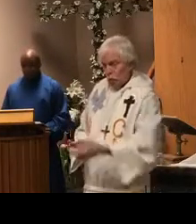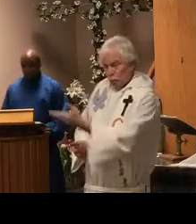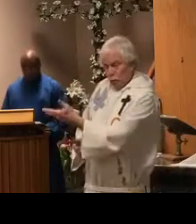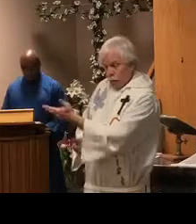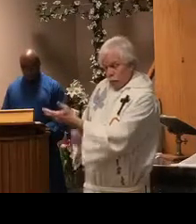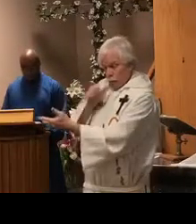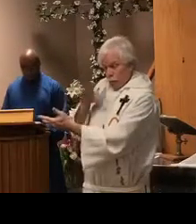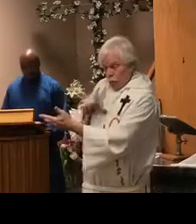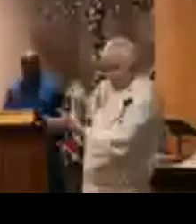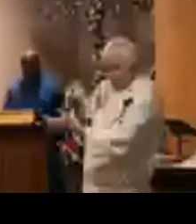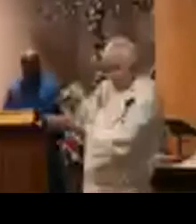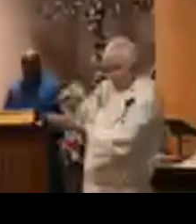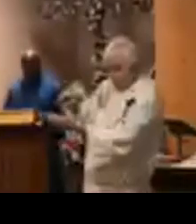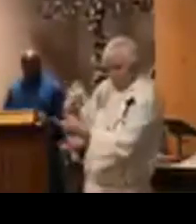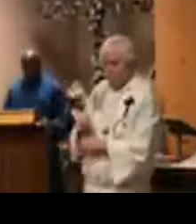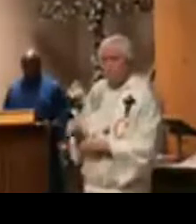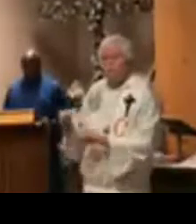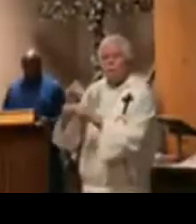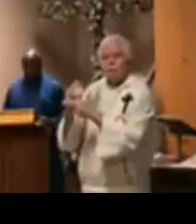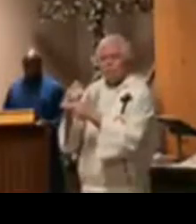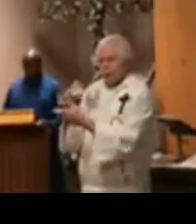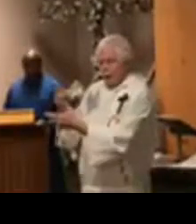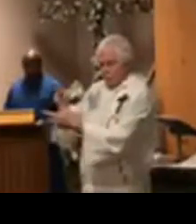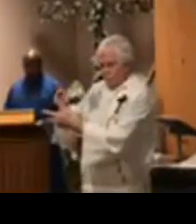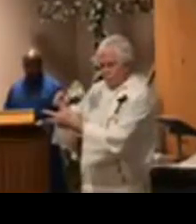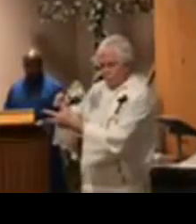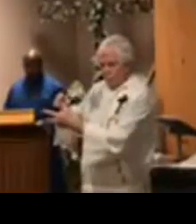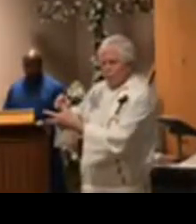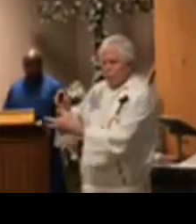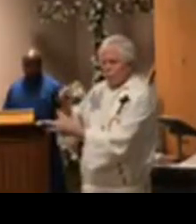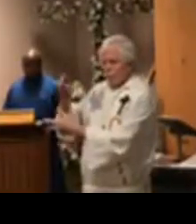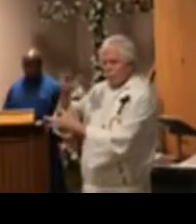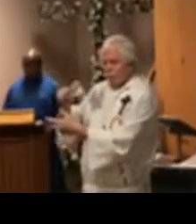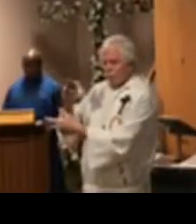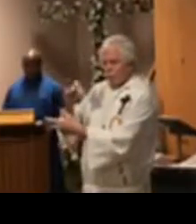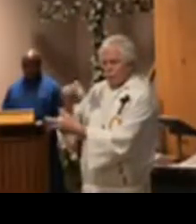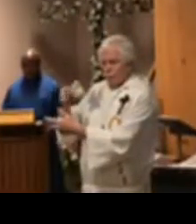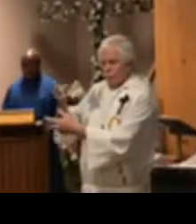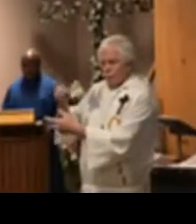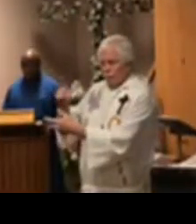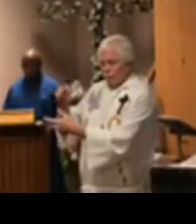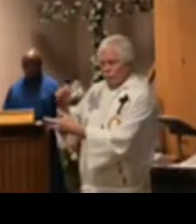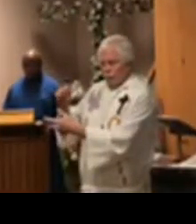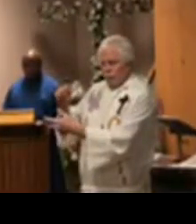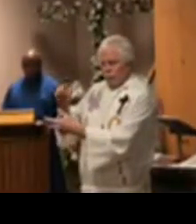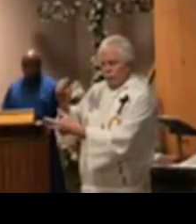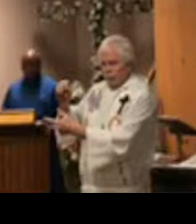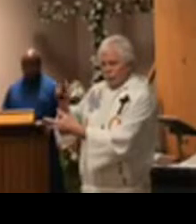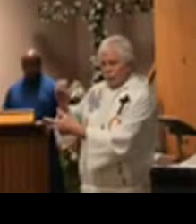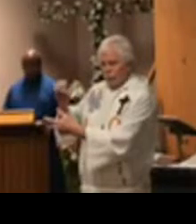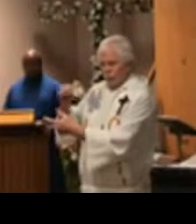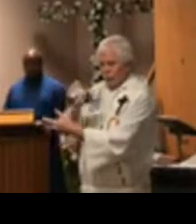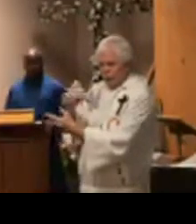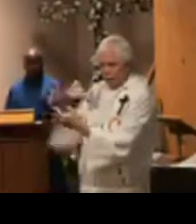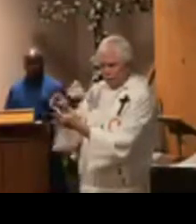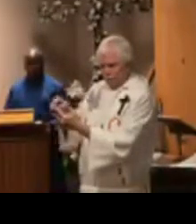But on the first day, Sunday, it was early in the morning, and while it was still dark,